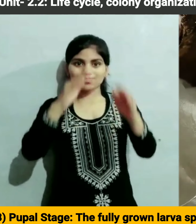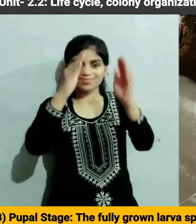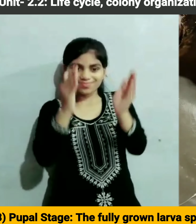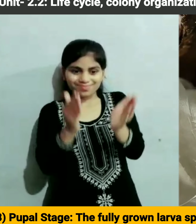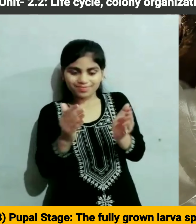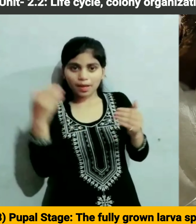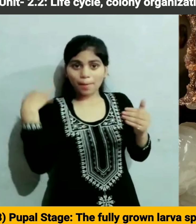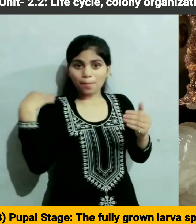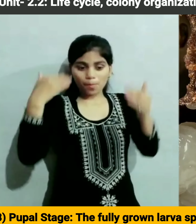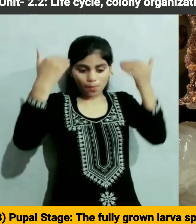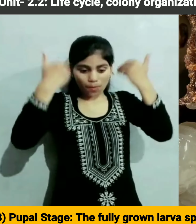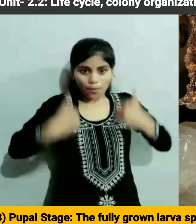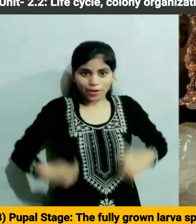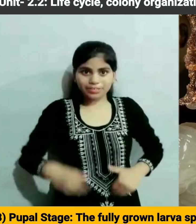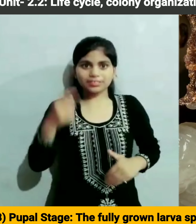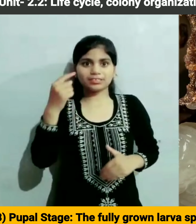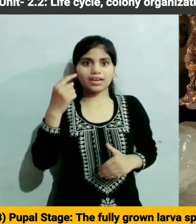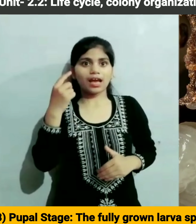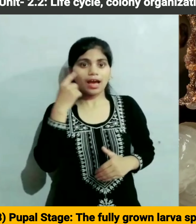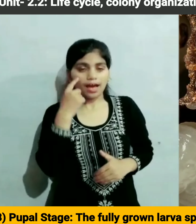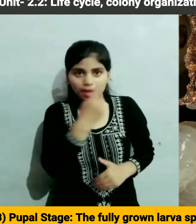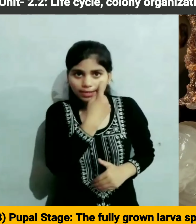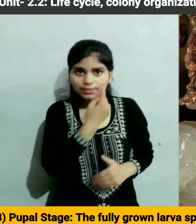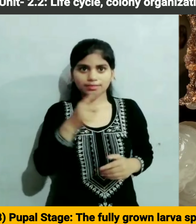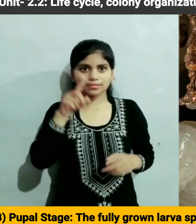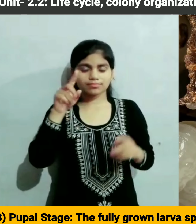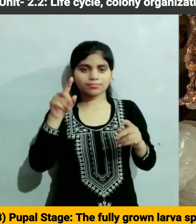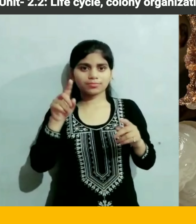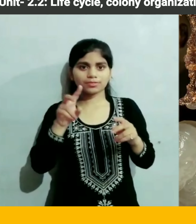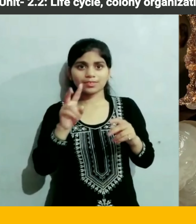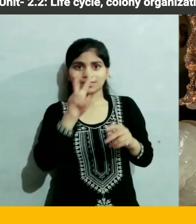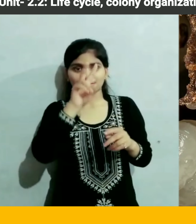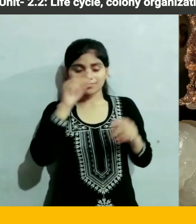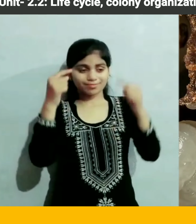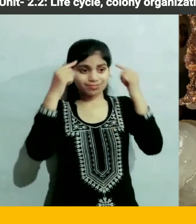antenna, etc. are also clearly visible.